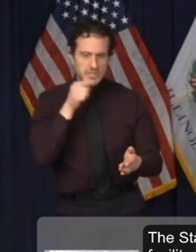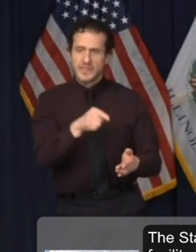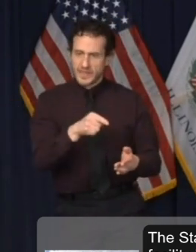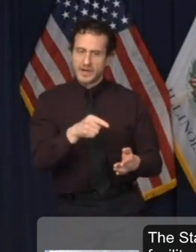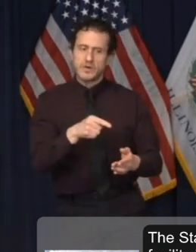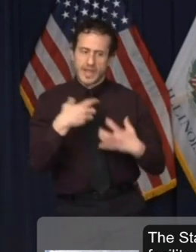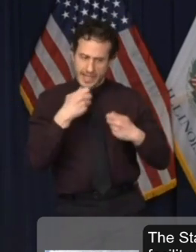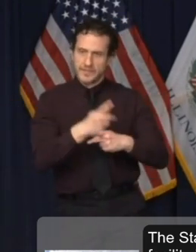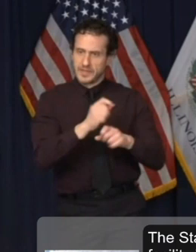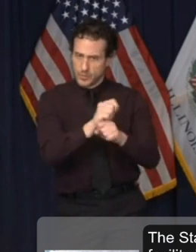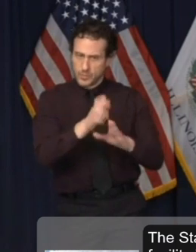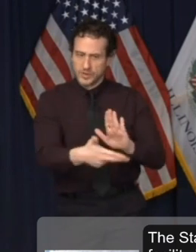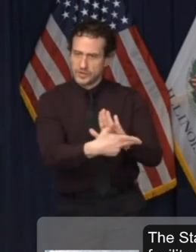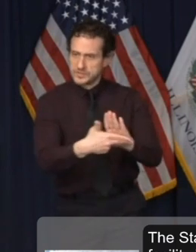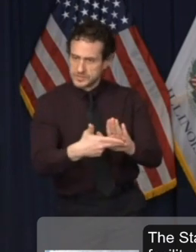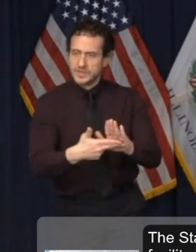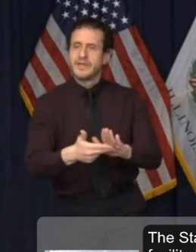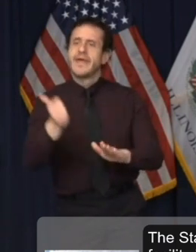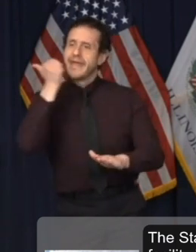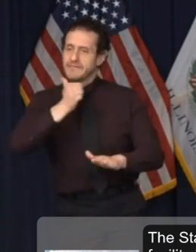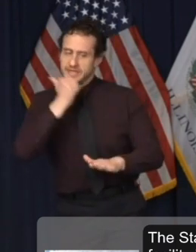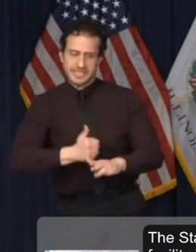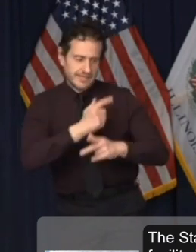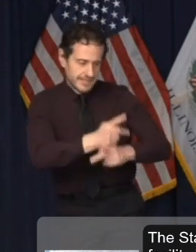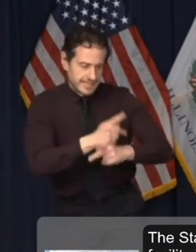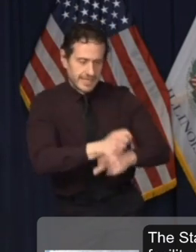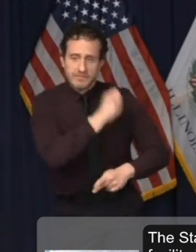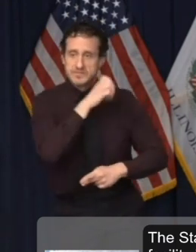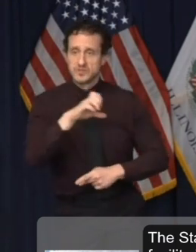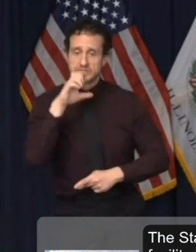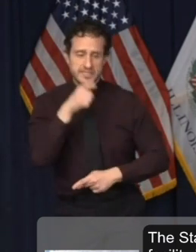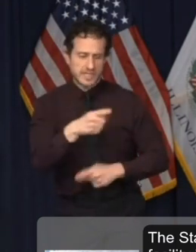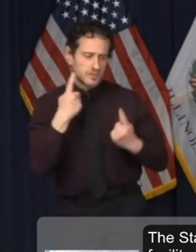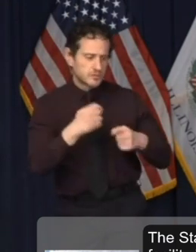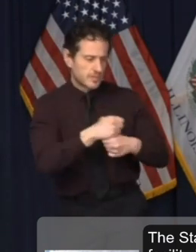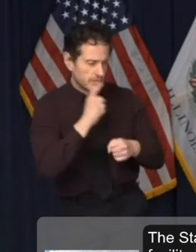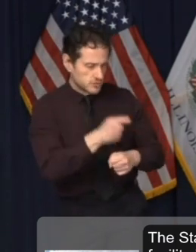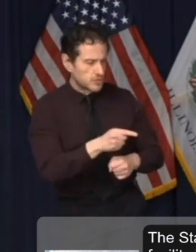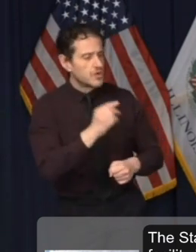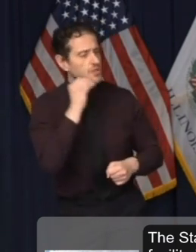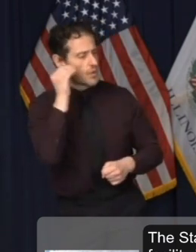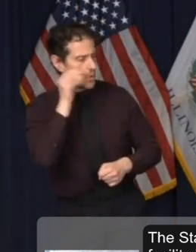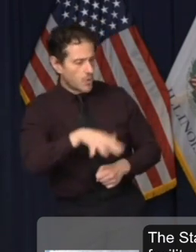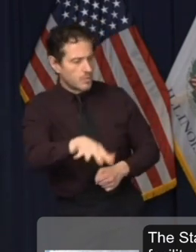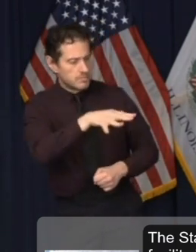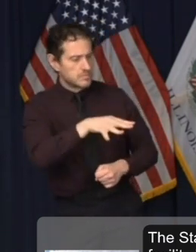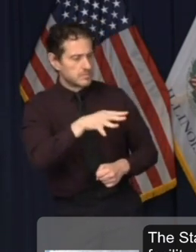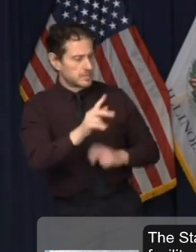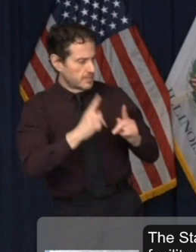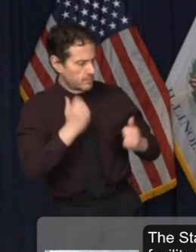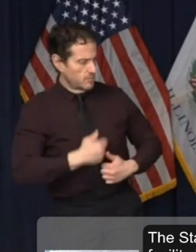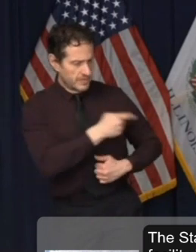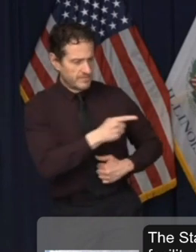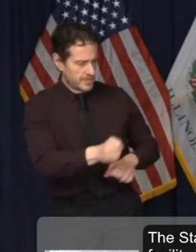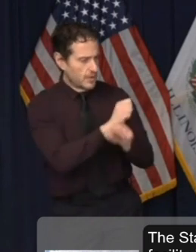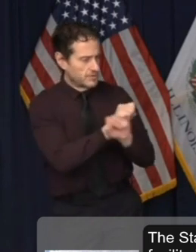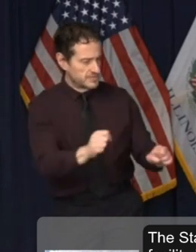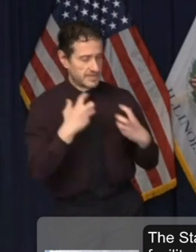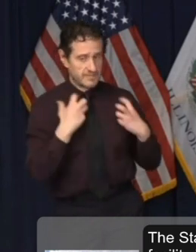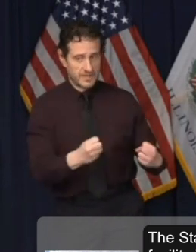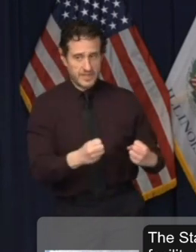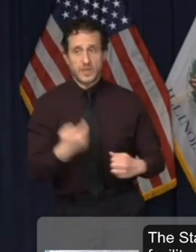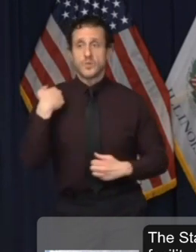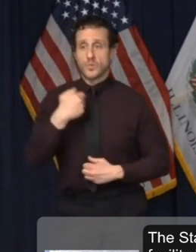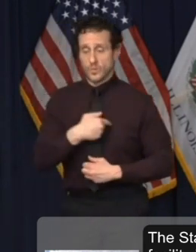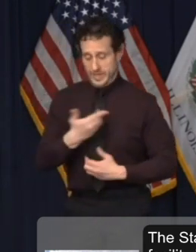to caring for seniors and doing all that they can to ensure a safe and healthy home for their residents. We, as a